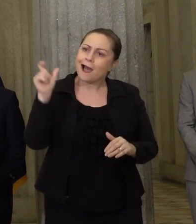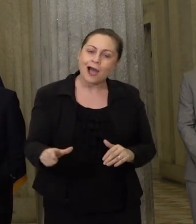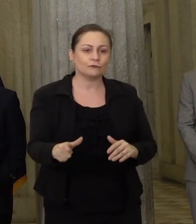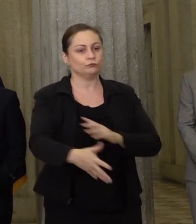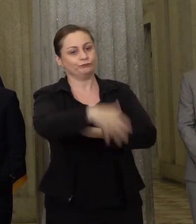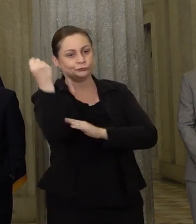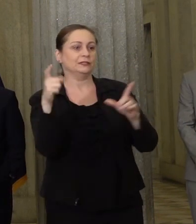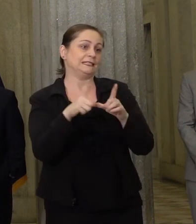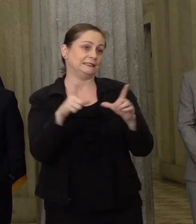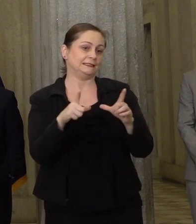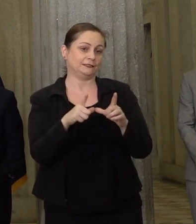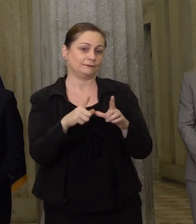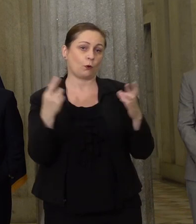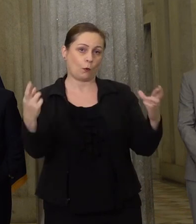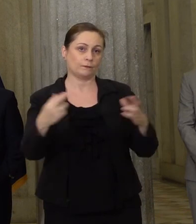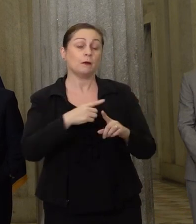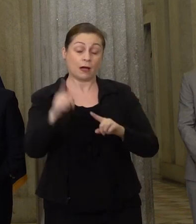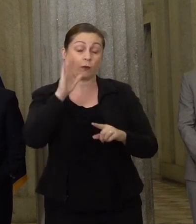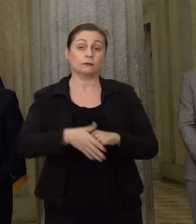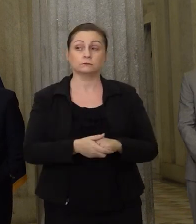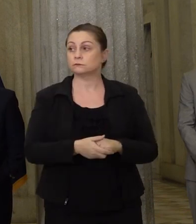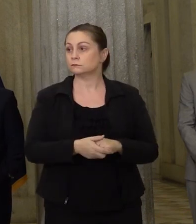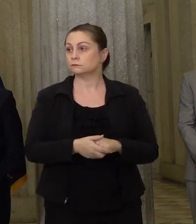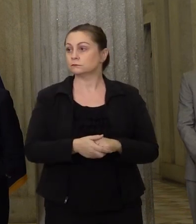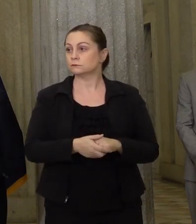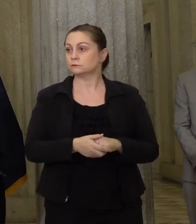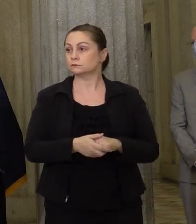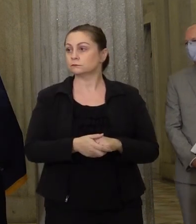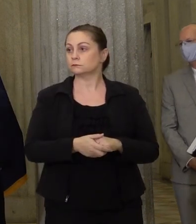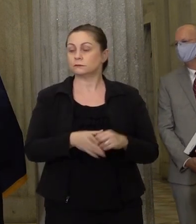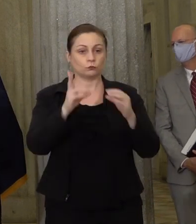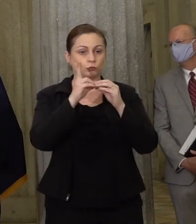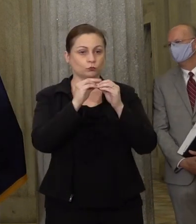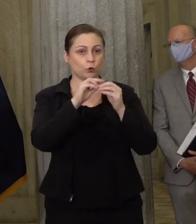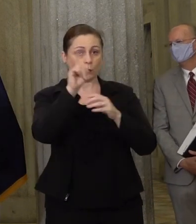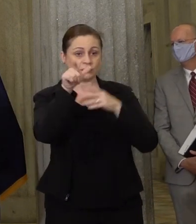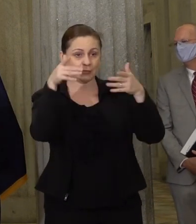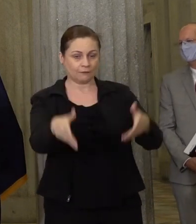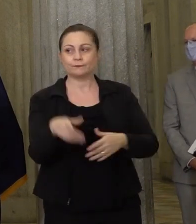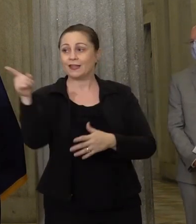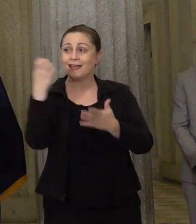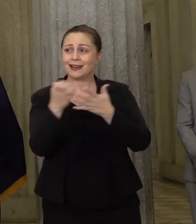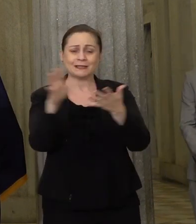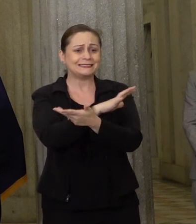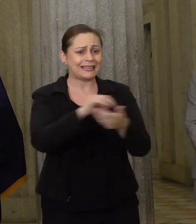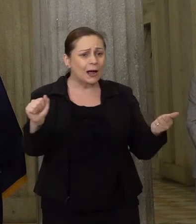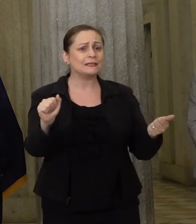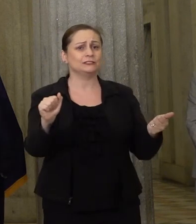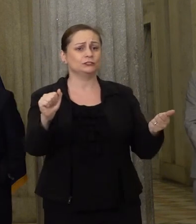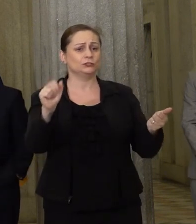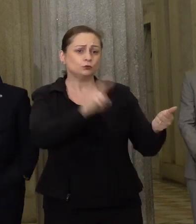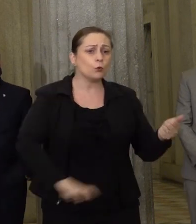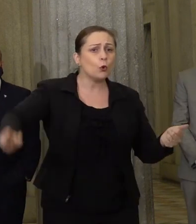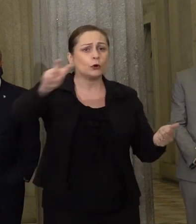license, but we're ready to enforce it. Yes, sir. What's the economic damage to tourism that we're seeing? Do we have